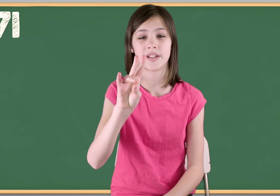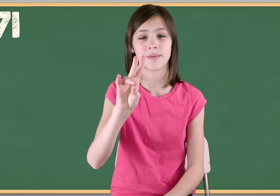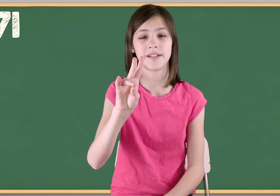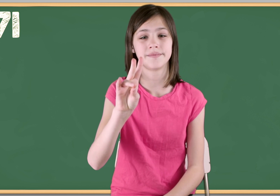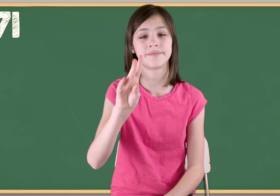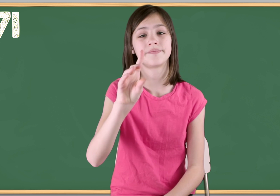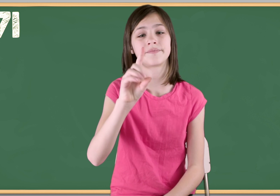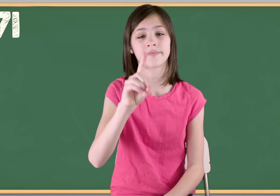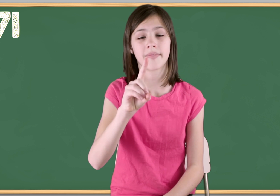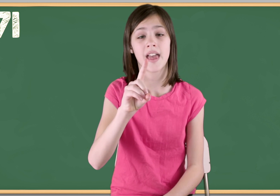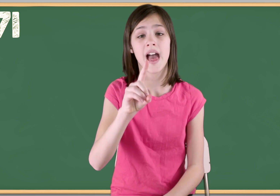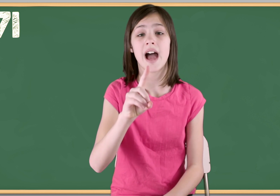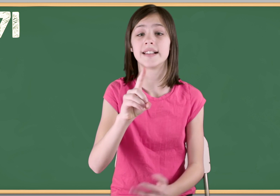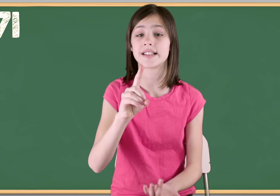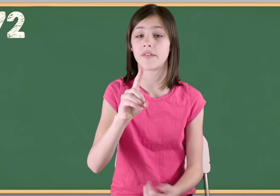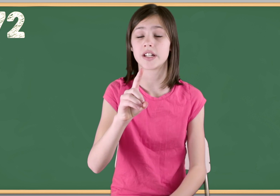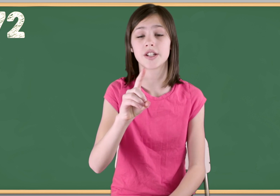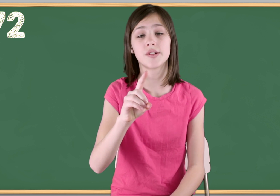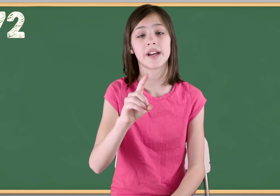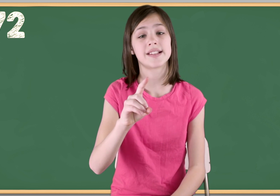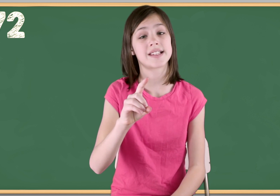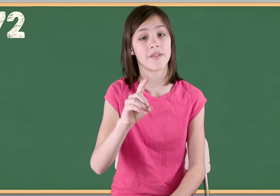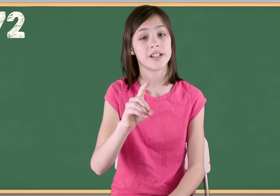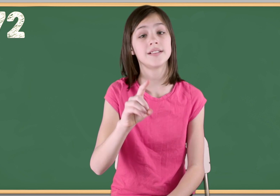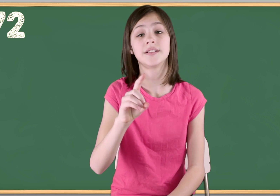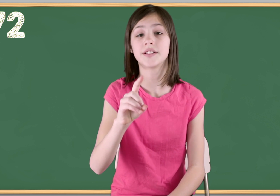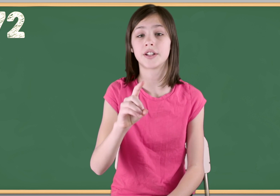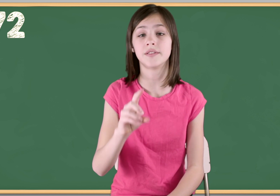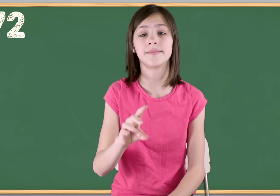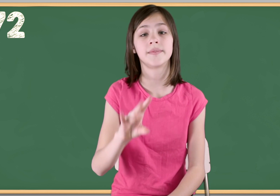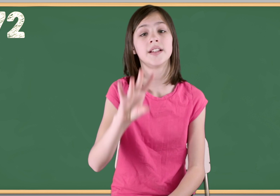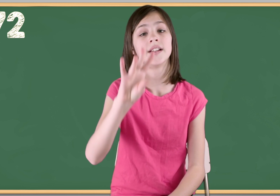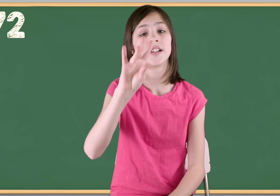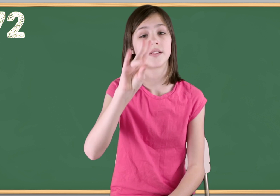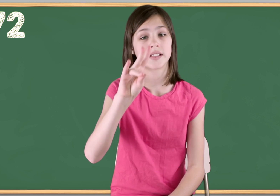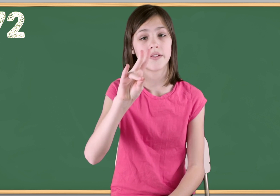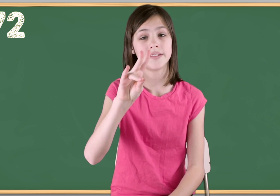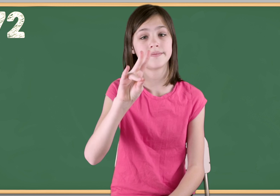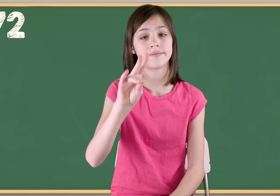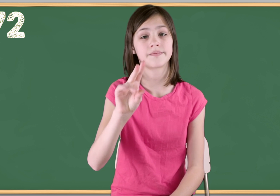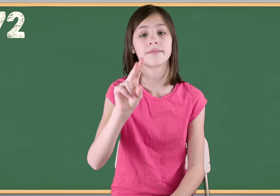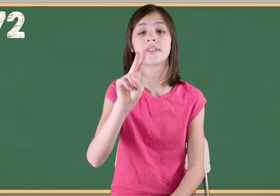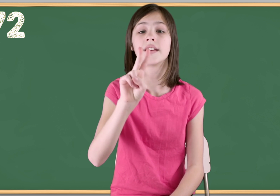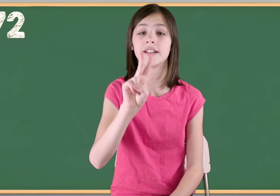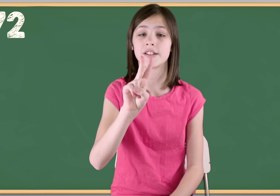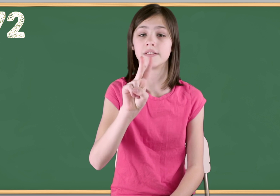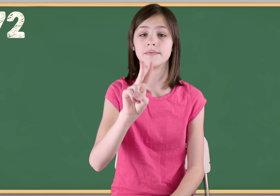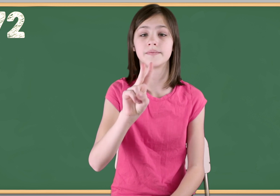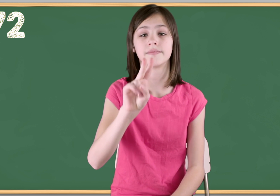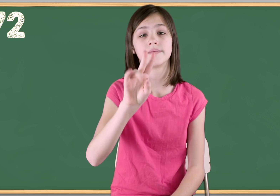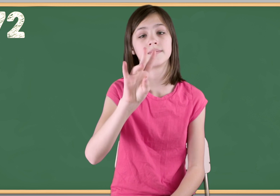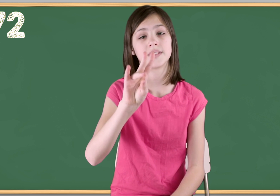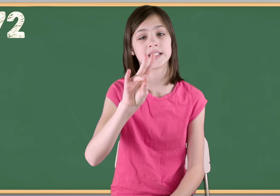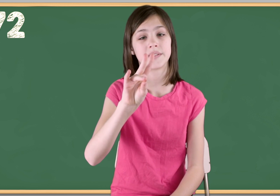71. And 72 is 7, 2. So 7, 2,